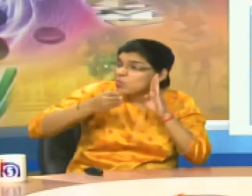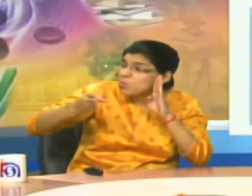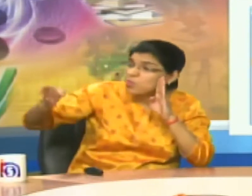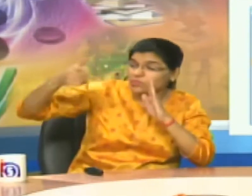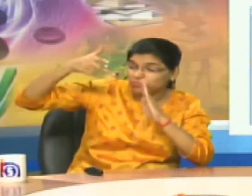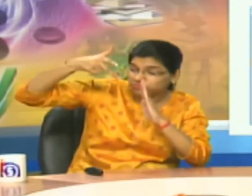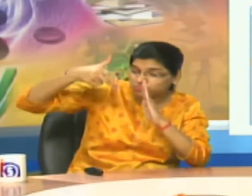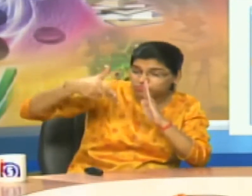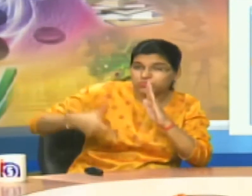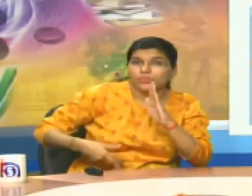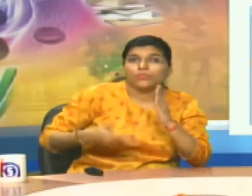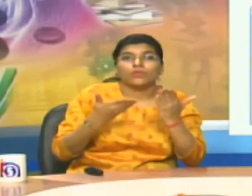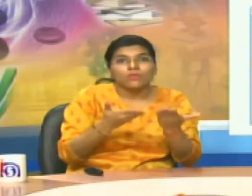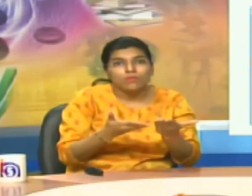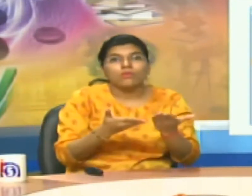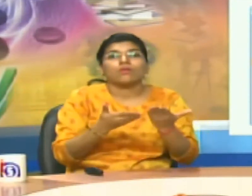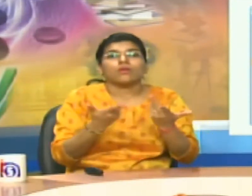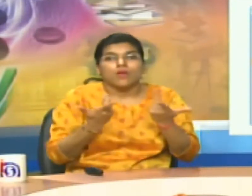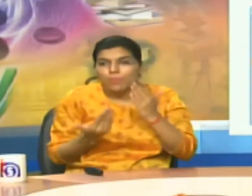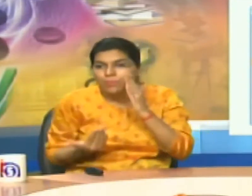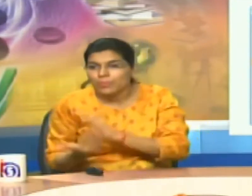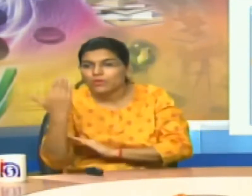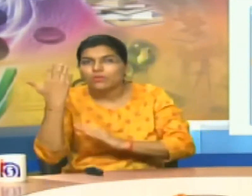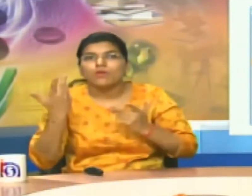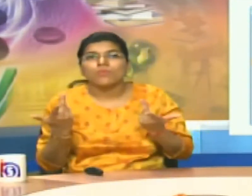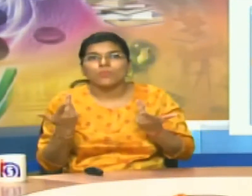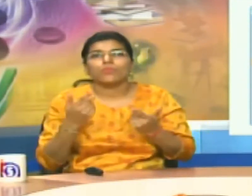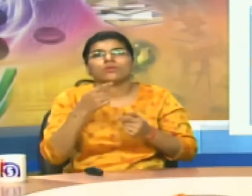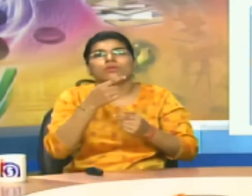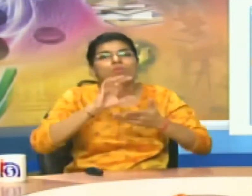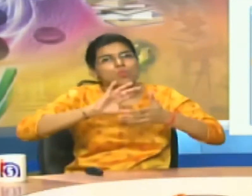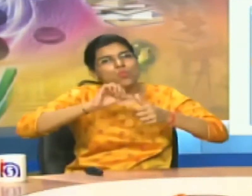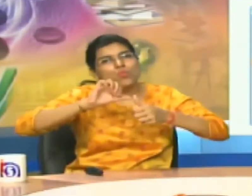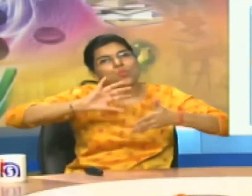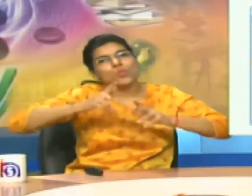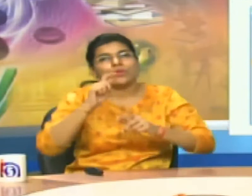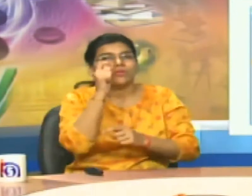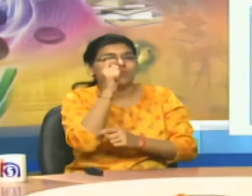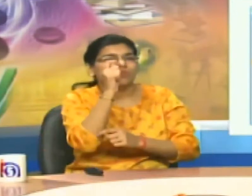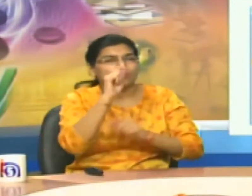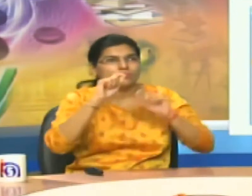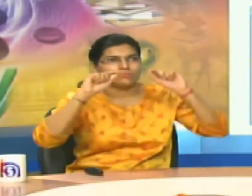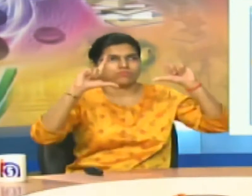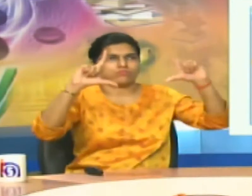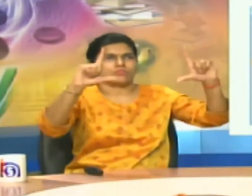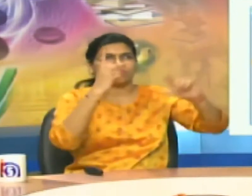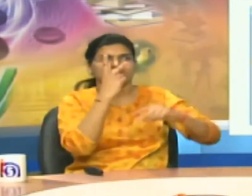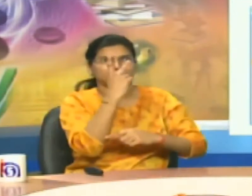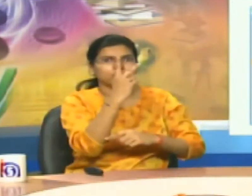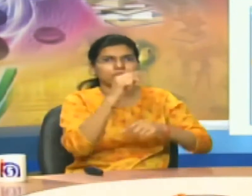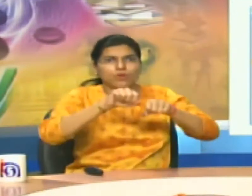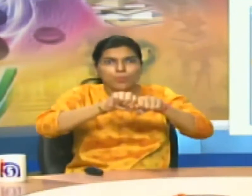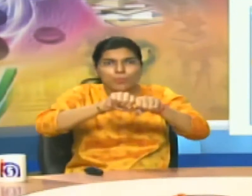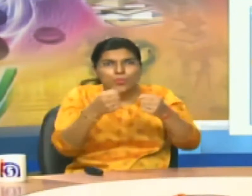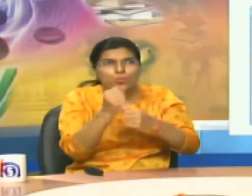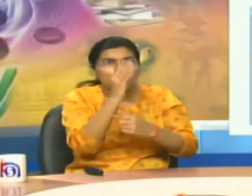and boundaries are given. If the sheet is too big, then how can you take printout and how can you